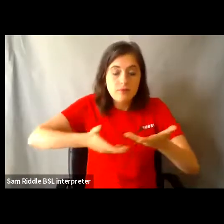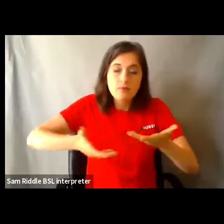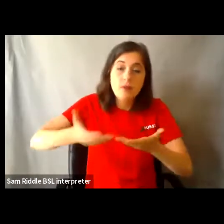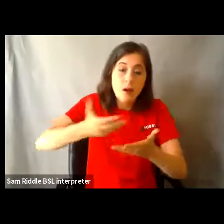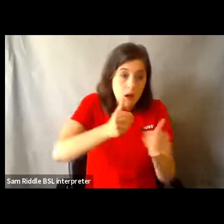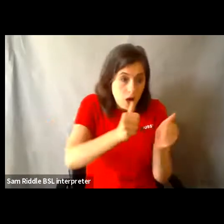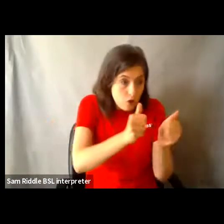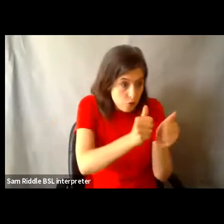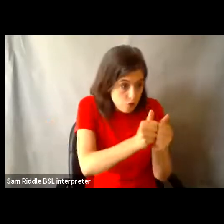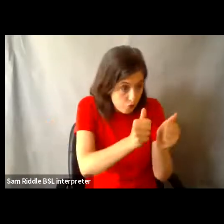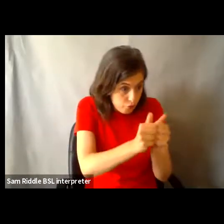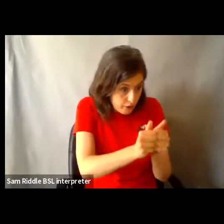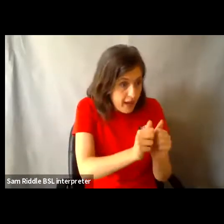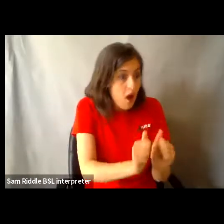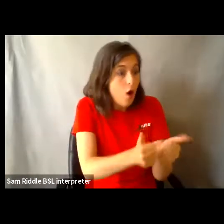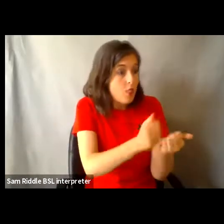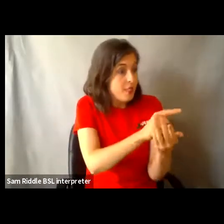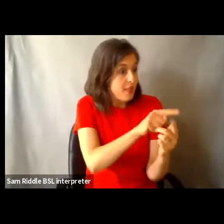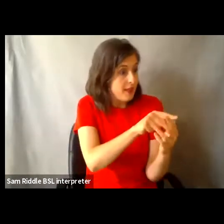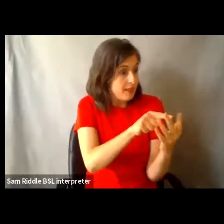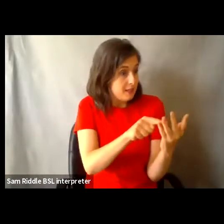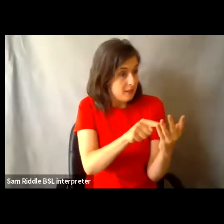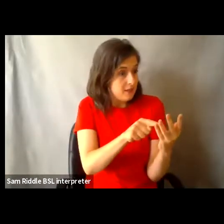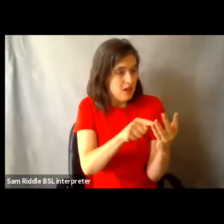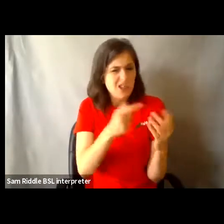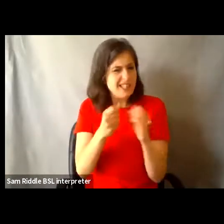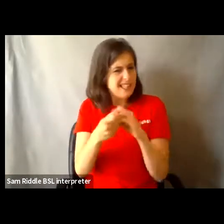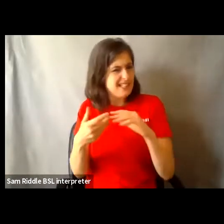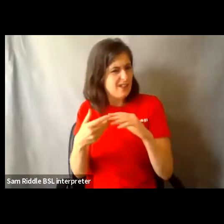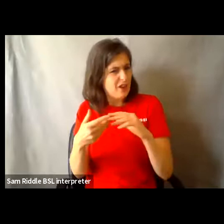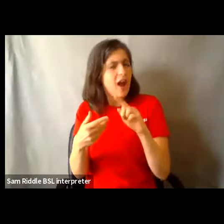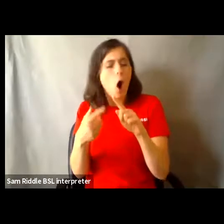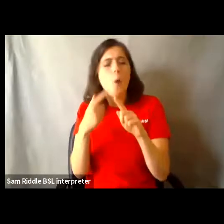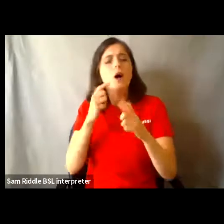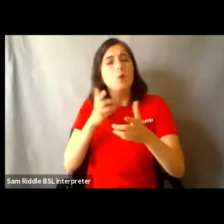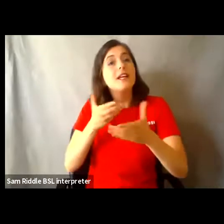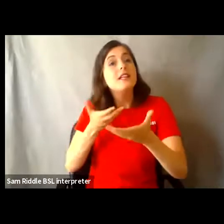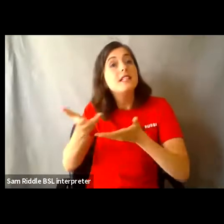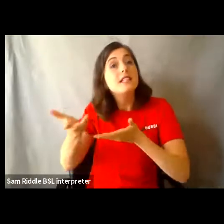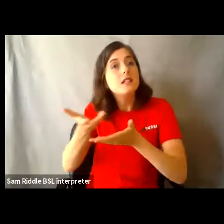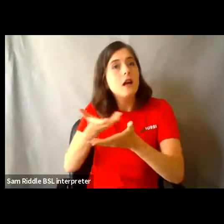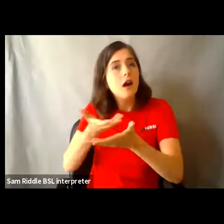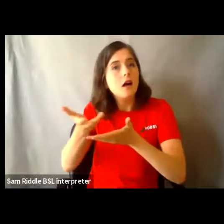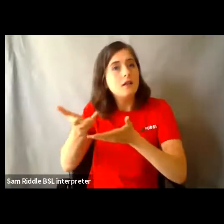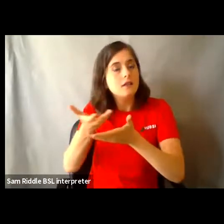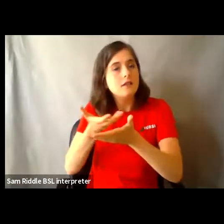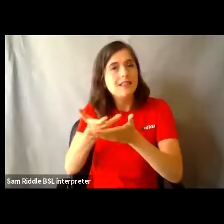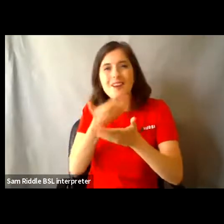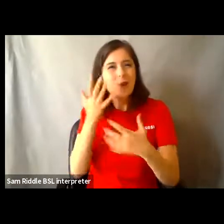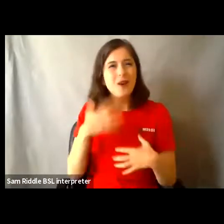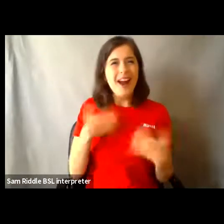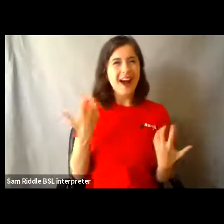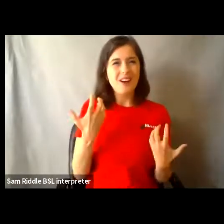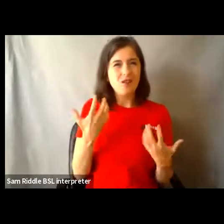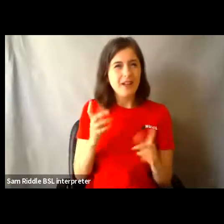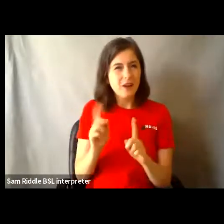agree where we agree, and discuss where we're going to disagree, but not get stupid or angry about it,